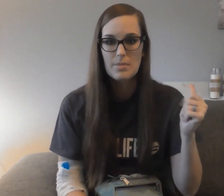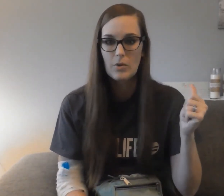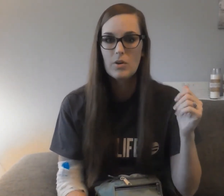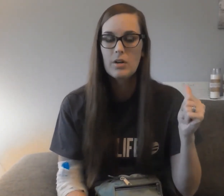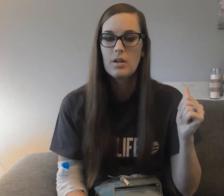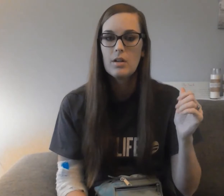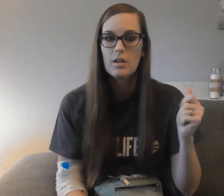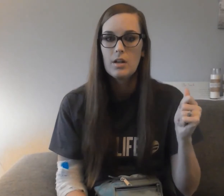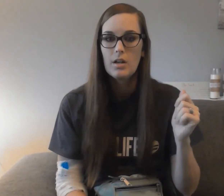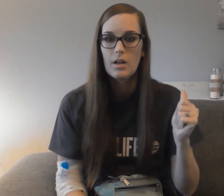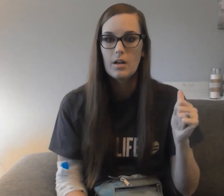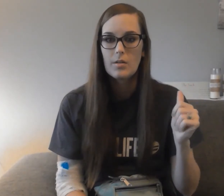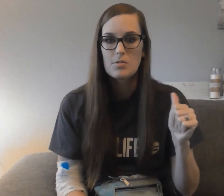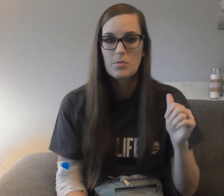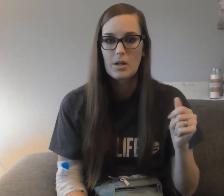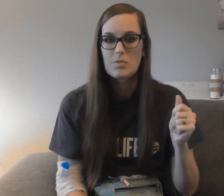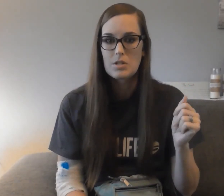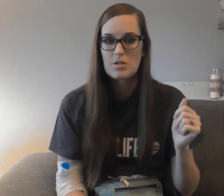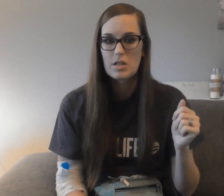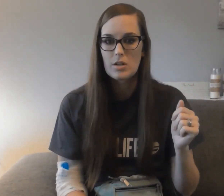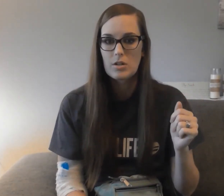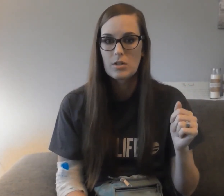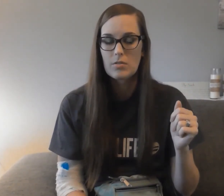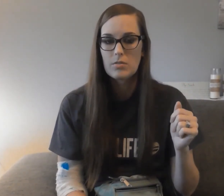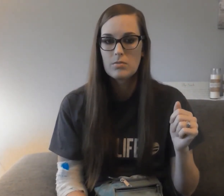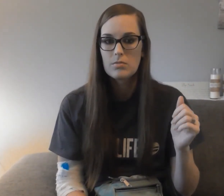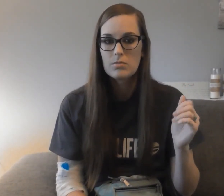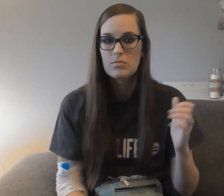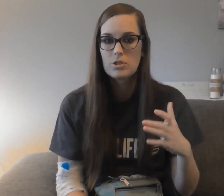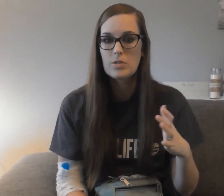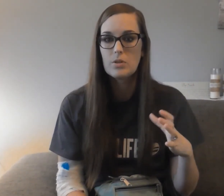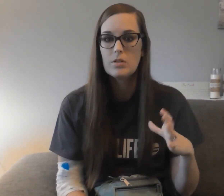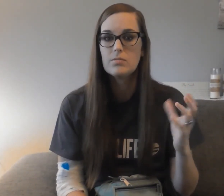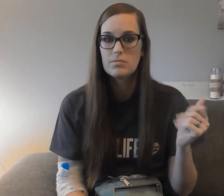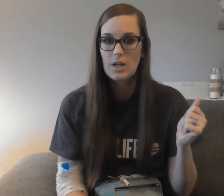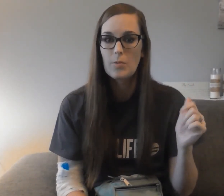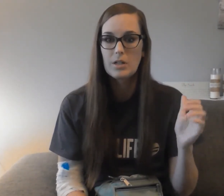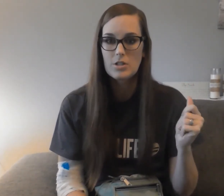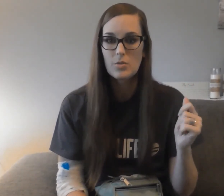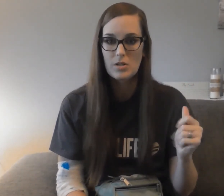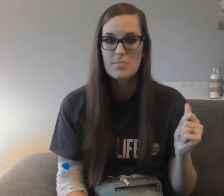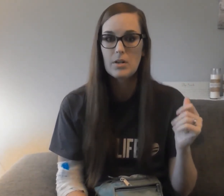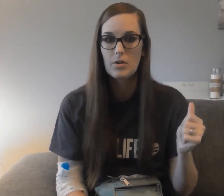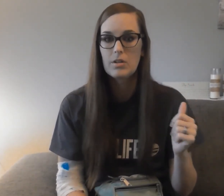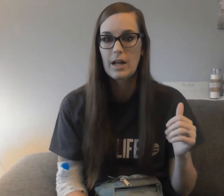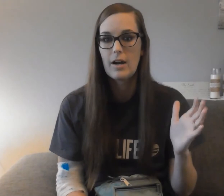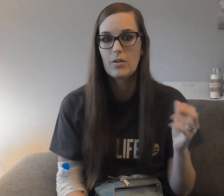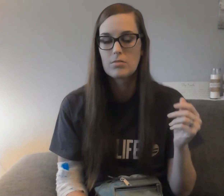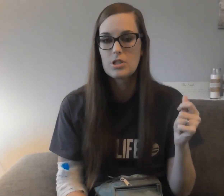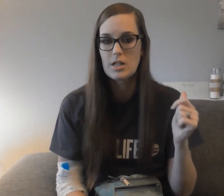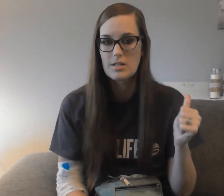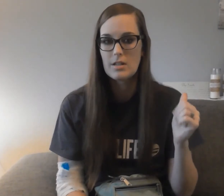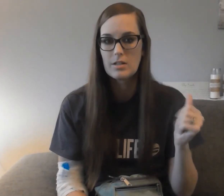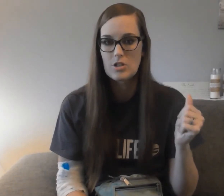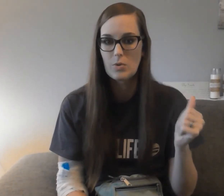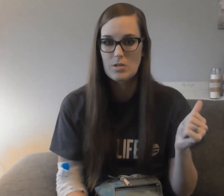milk. So when I was nursing her, she would tell me she wants milk. Now she does it and she wants a